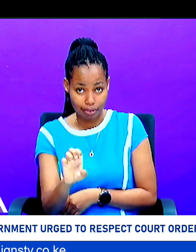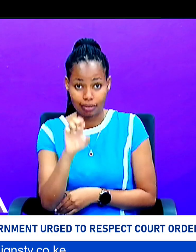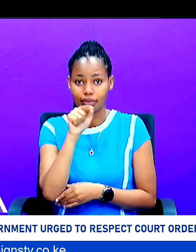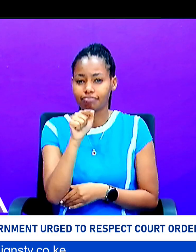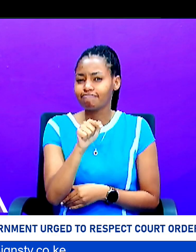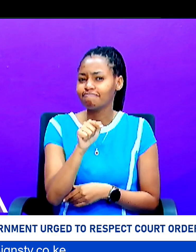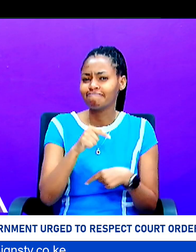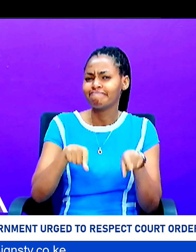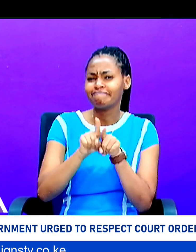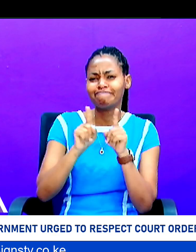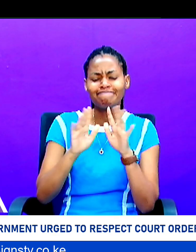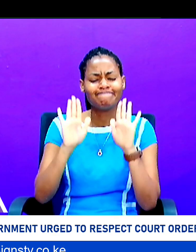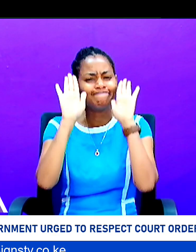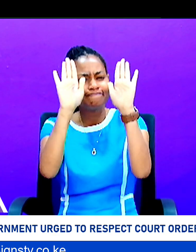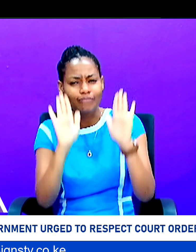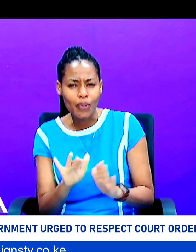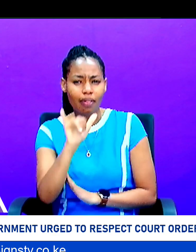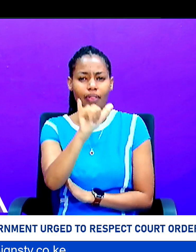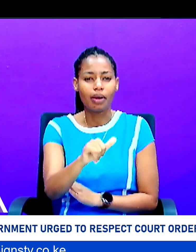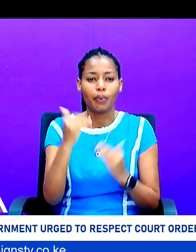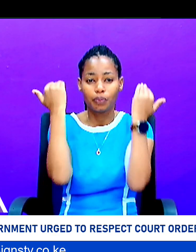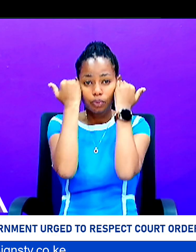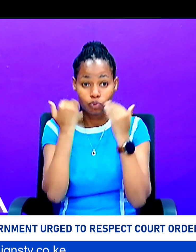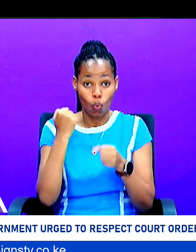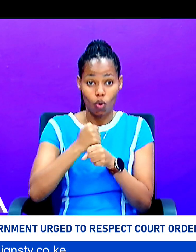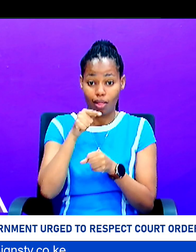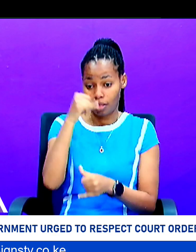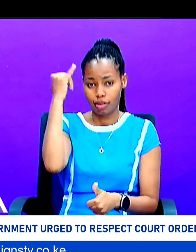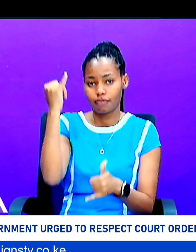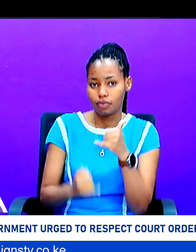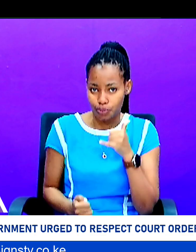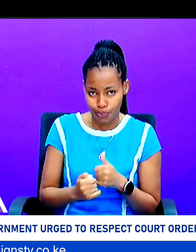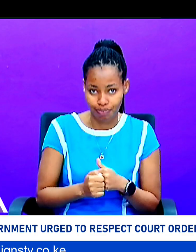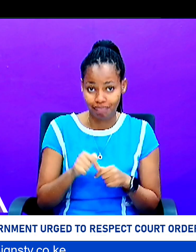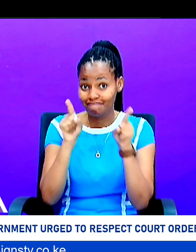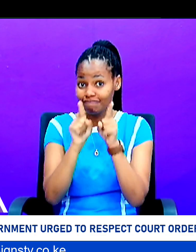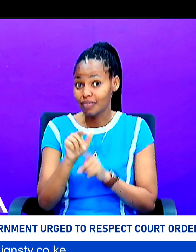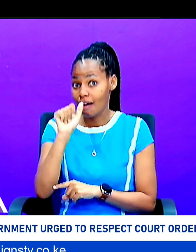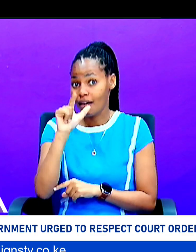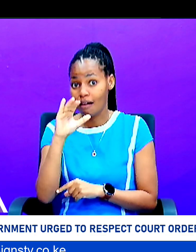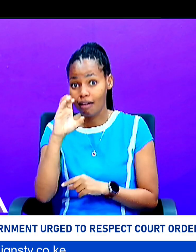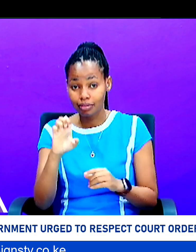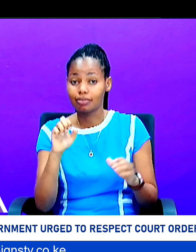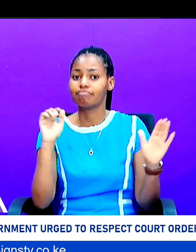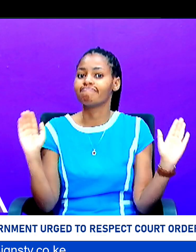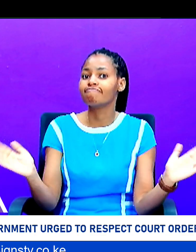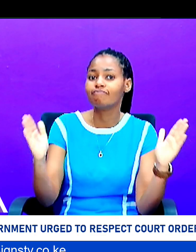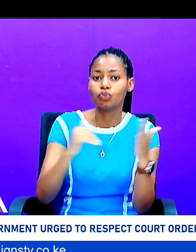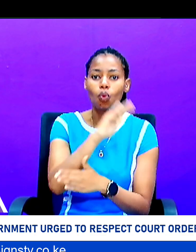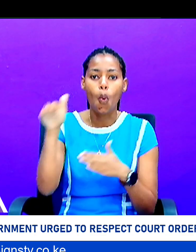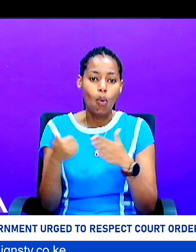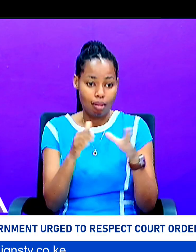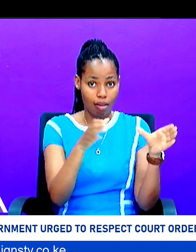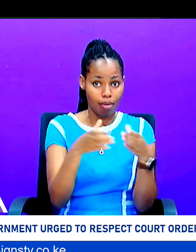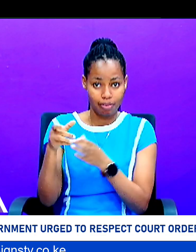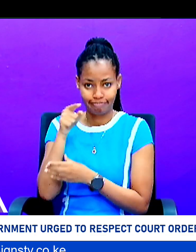dispute, maintaining that the court's ruling is final. She has urged all parties to respect the judicial process